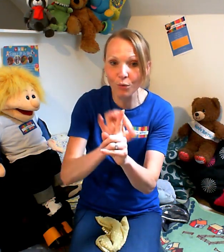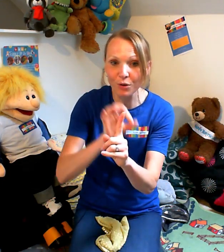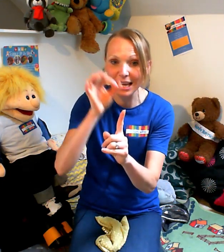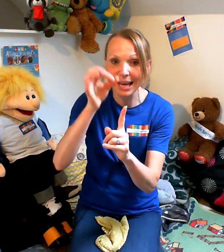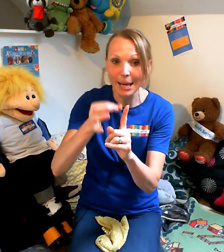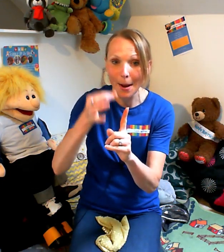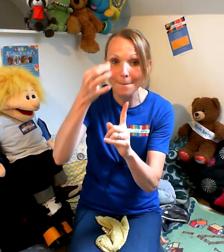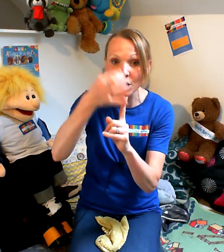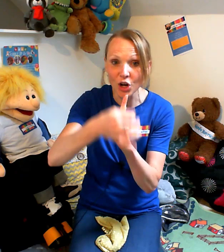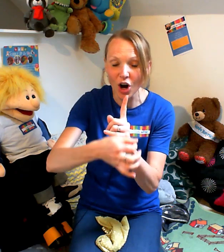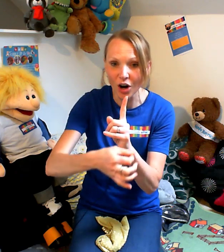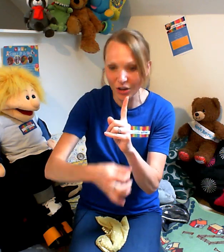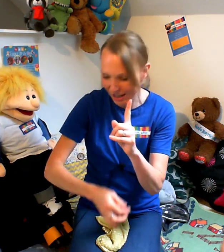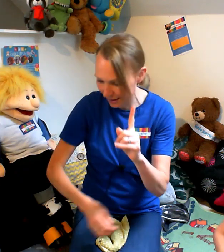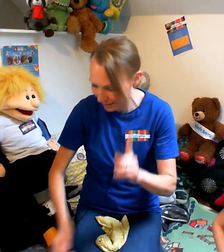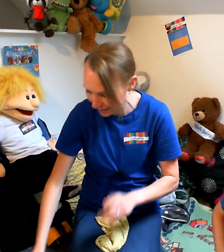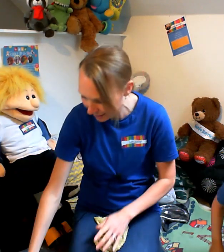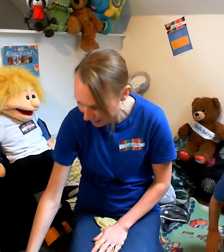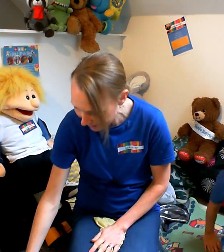lovely bananas.